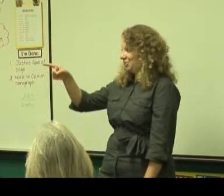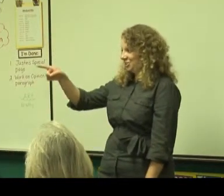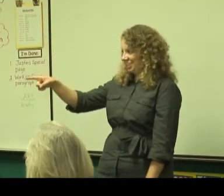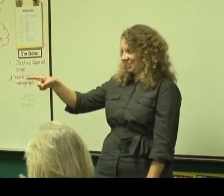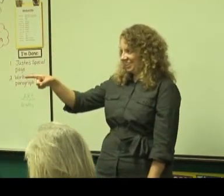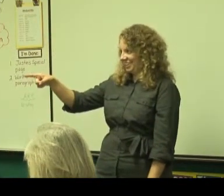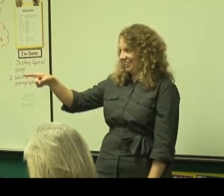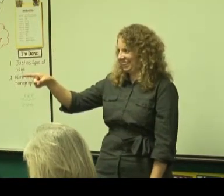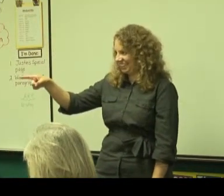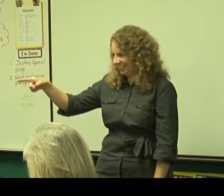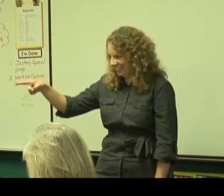She